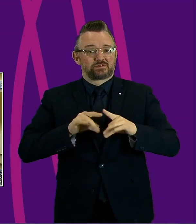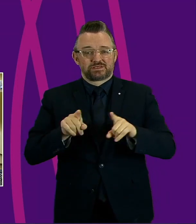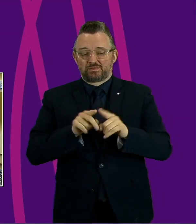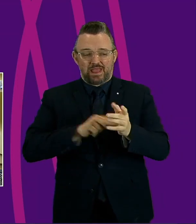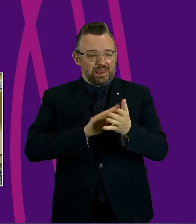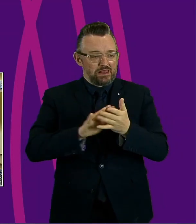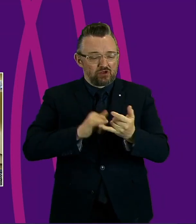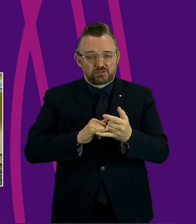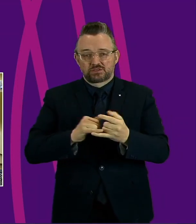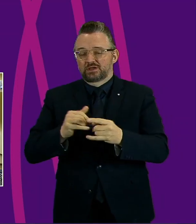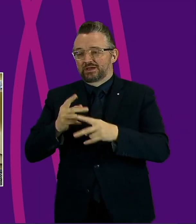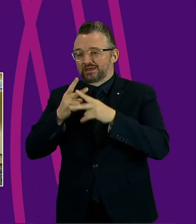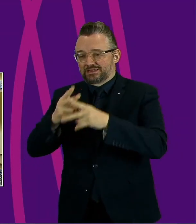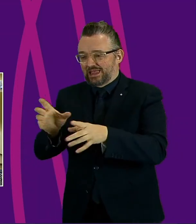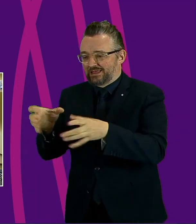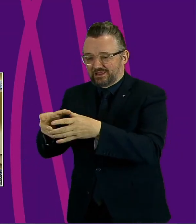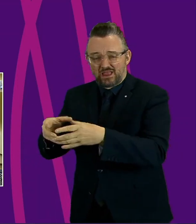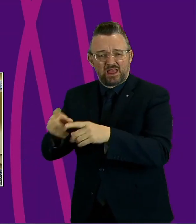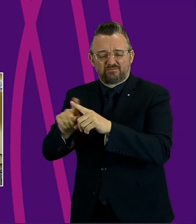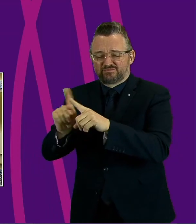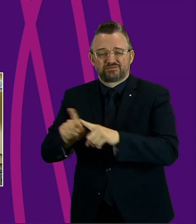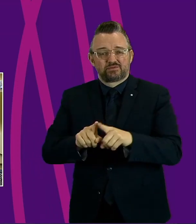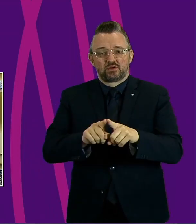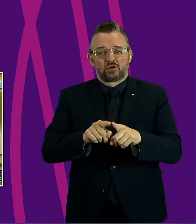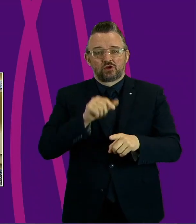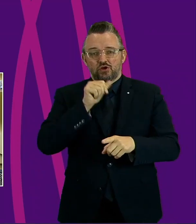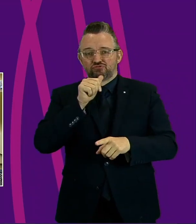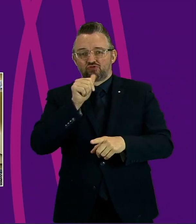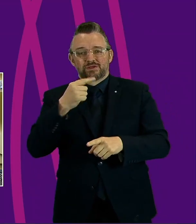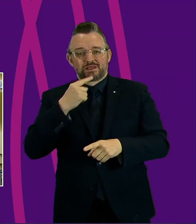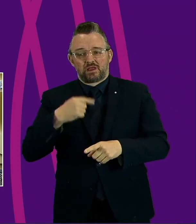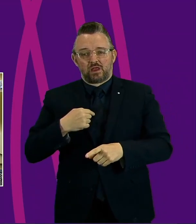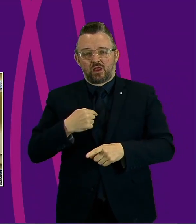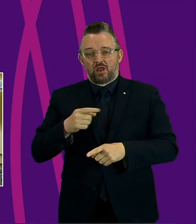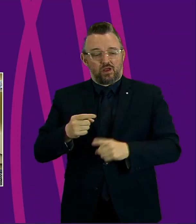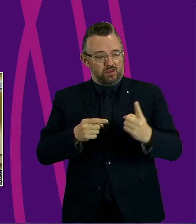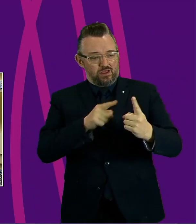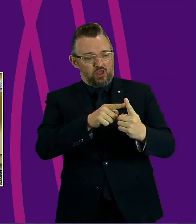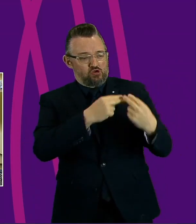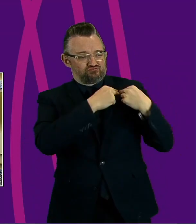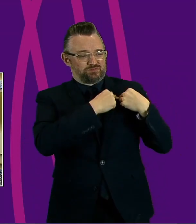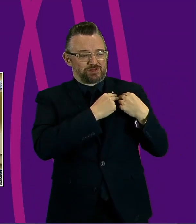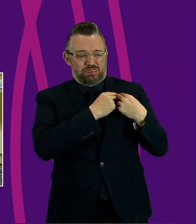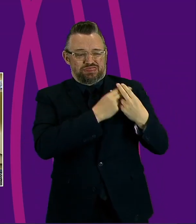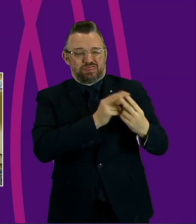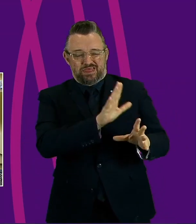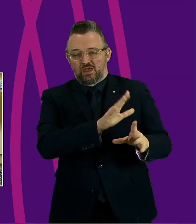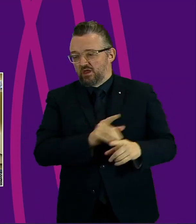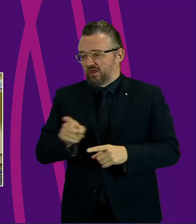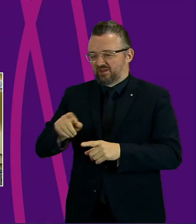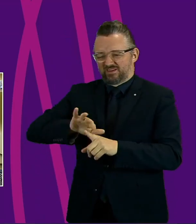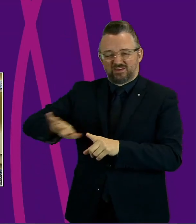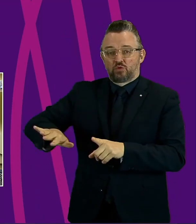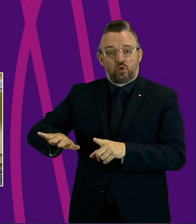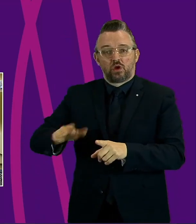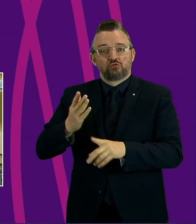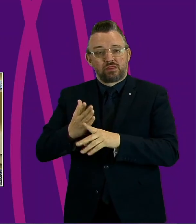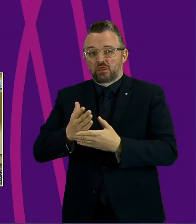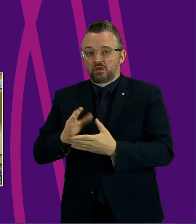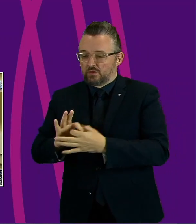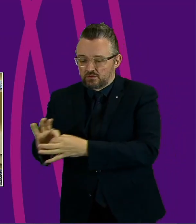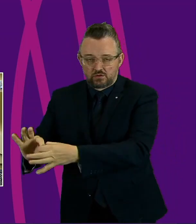in wider society. So this is not about trying to say something is one person's responsibility and not another's. We are working together.